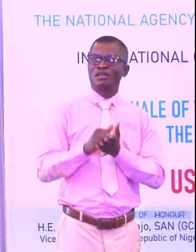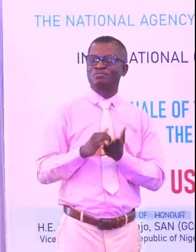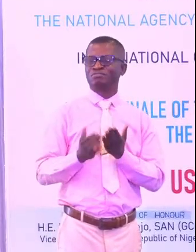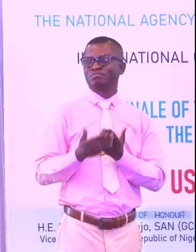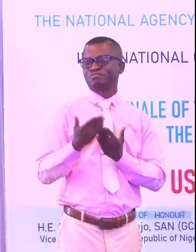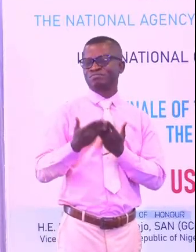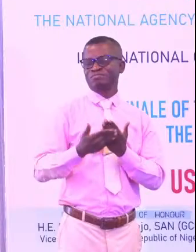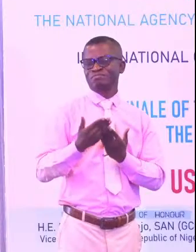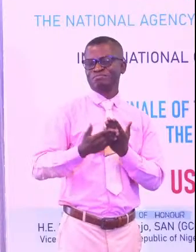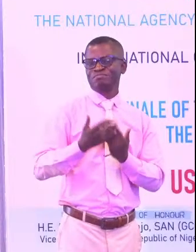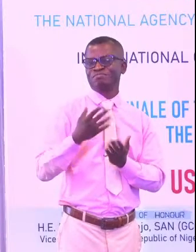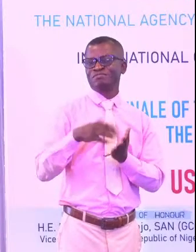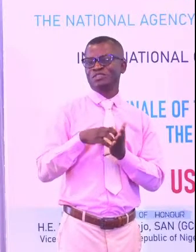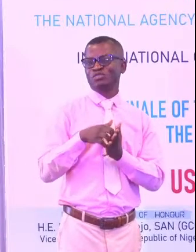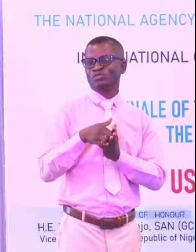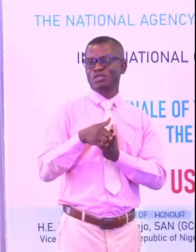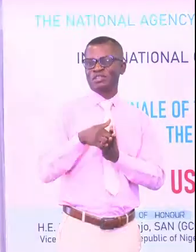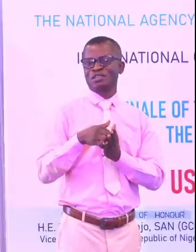exploitation